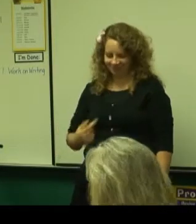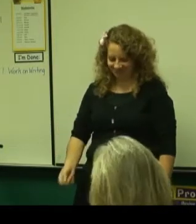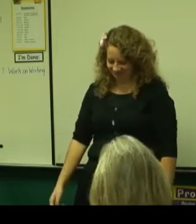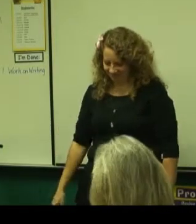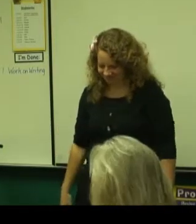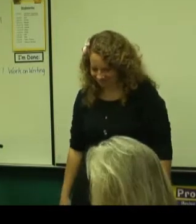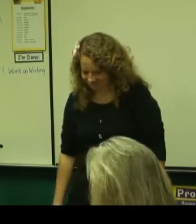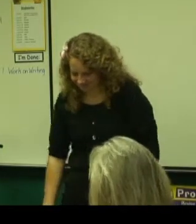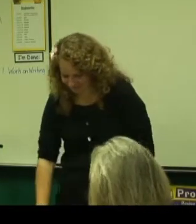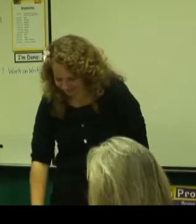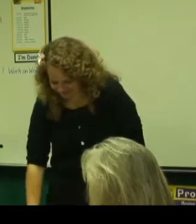word.